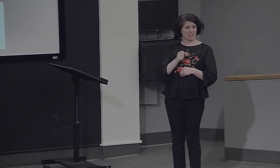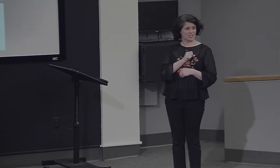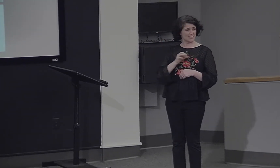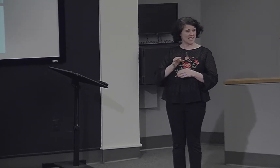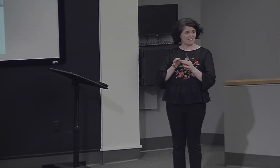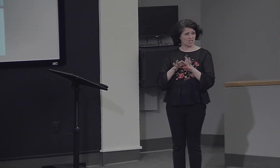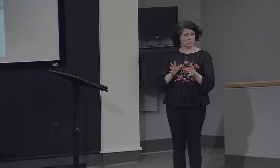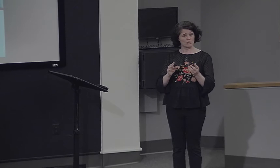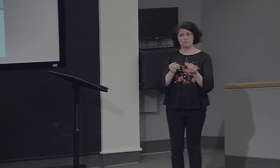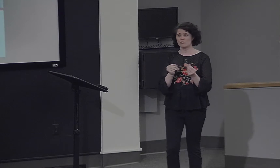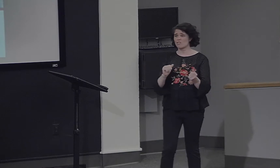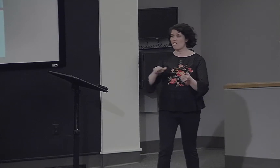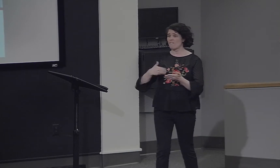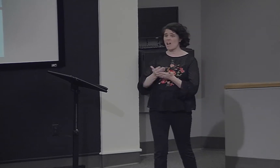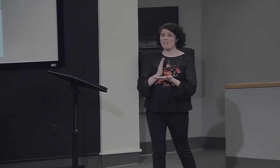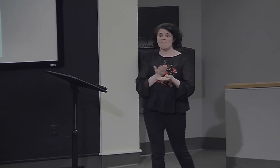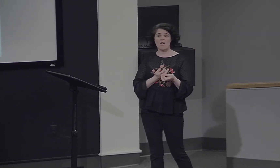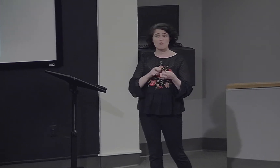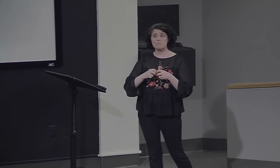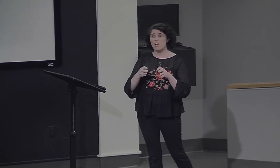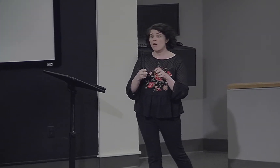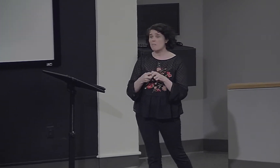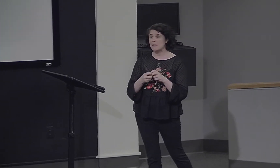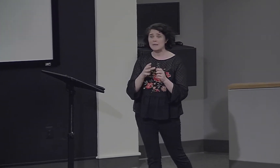who's making the decisions.